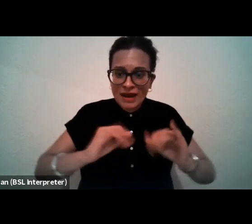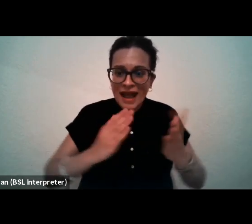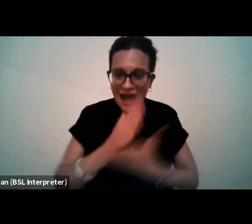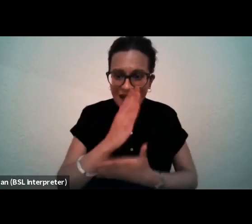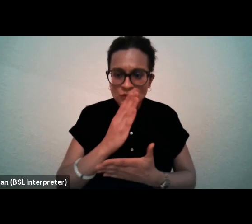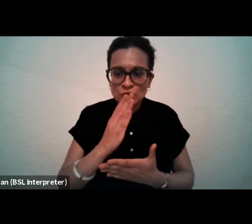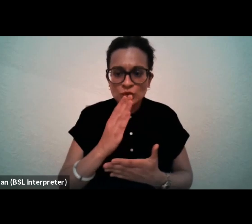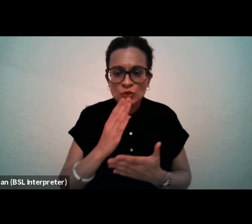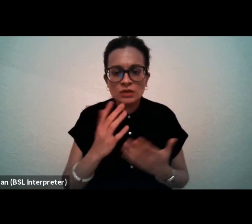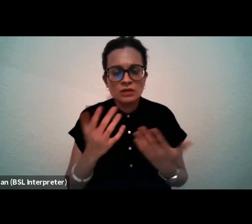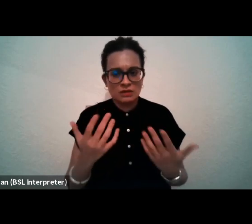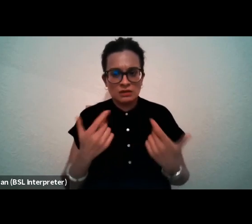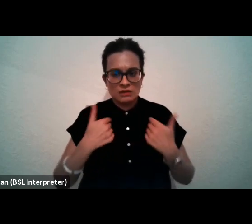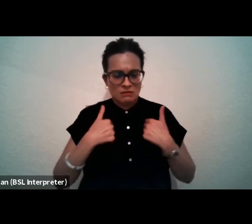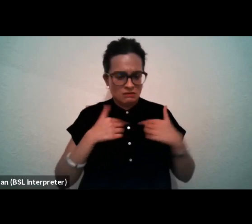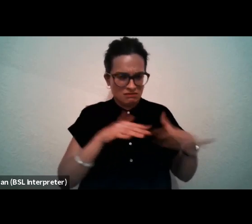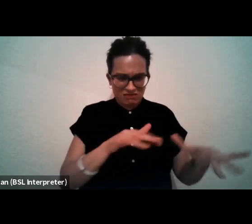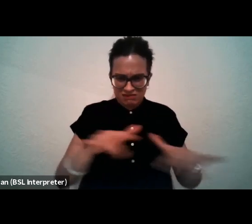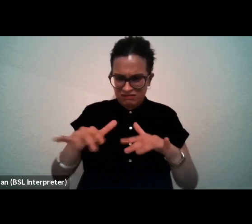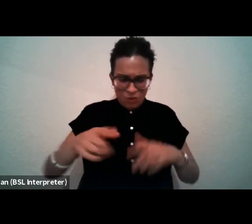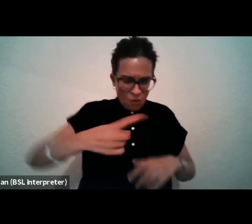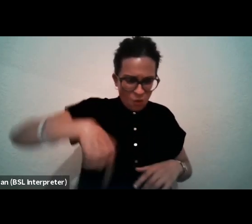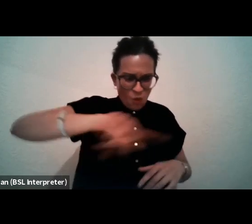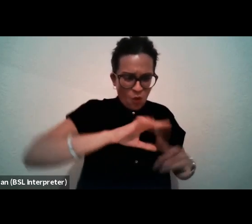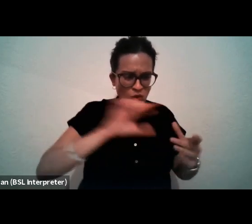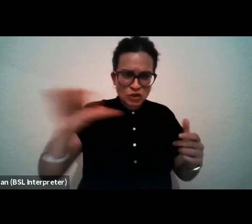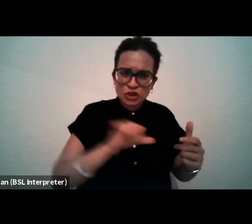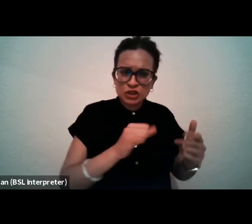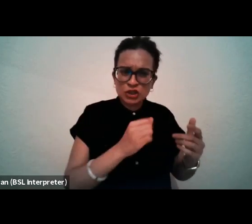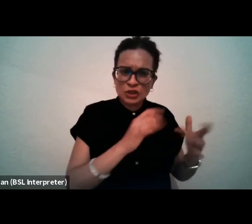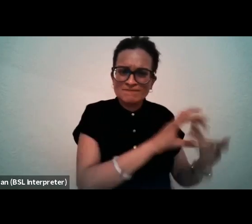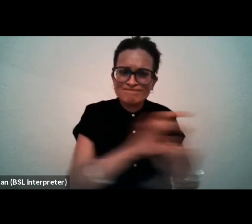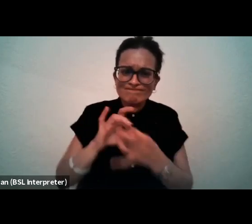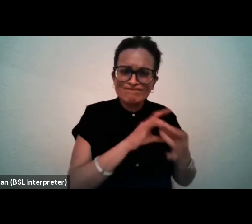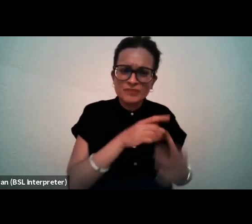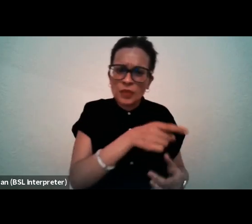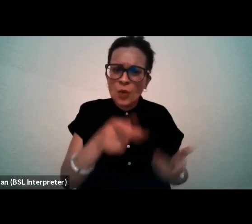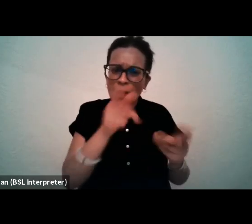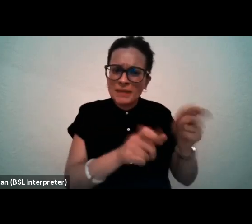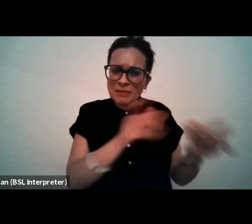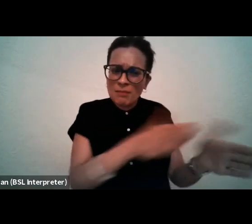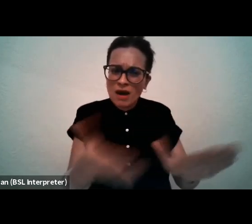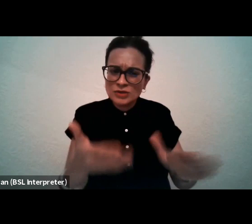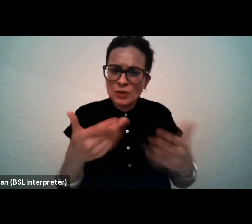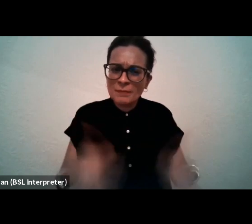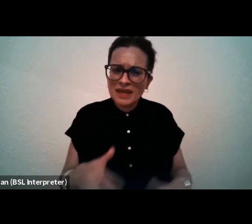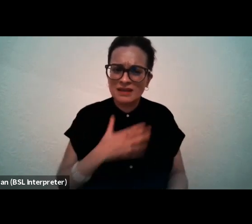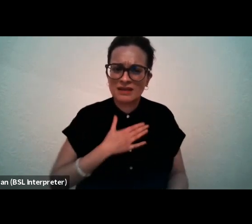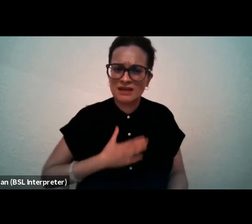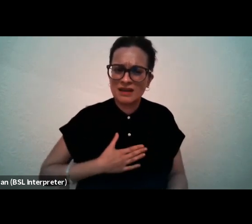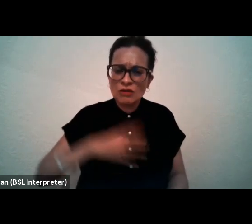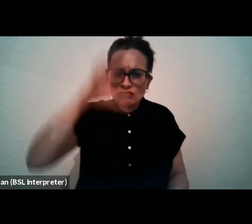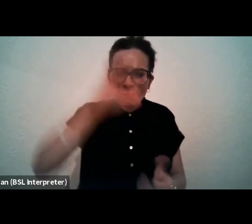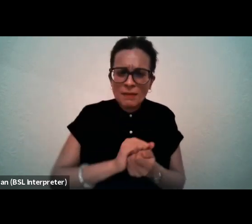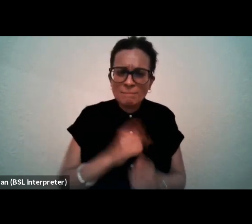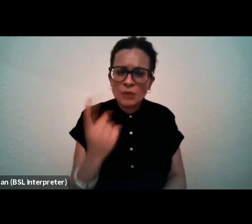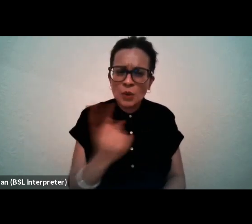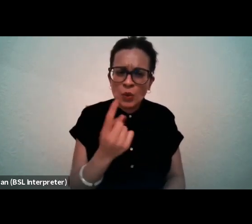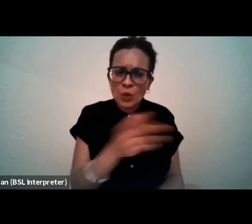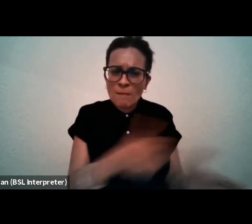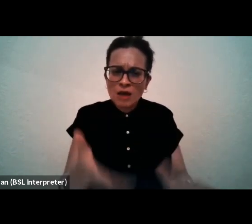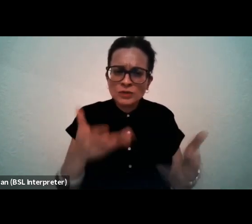all the people to stand in solidarity with all the people that have lost their lives. Remember the dead, but also fight